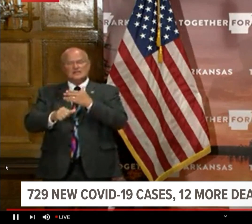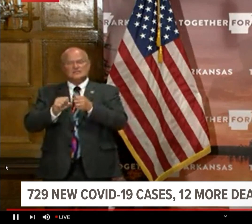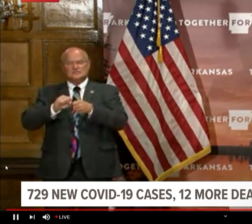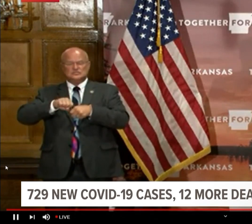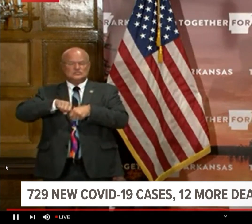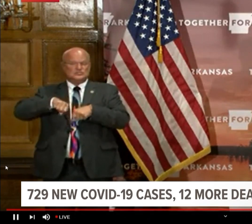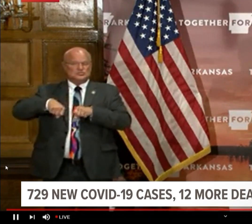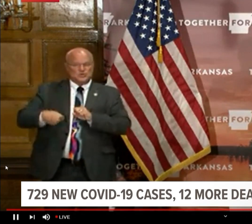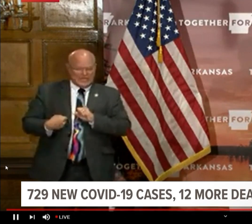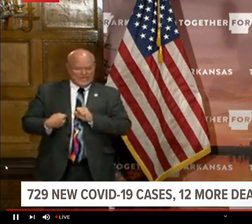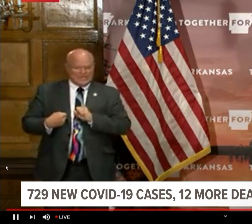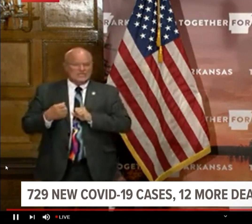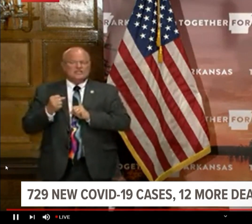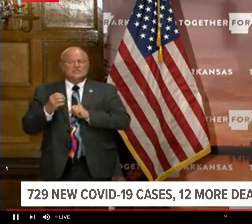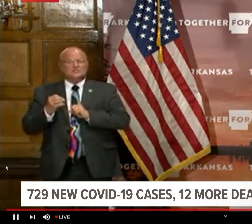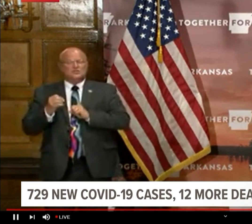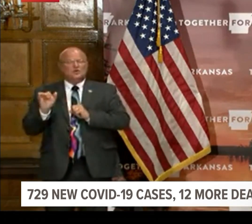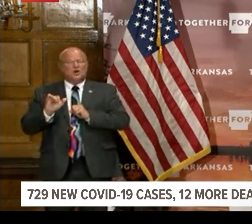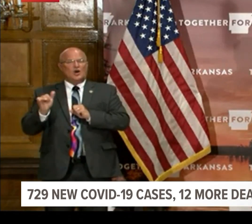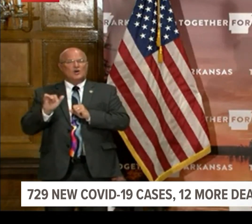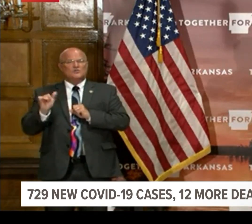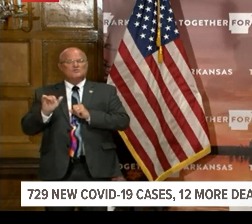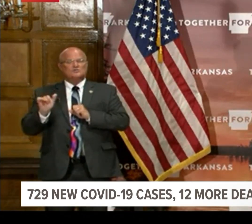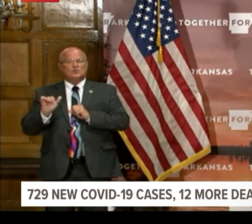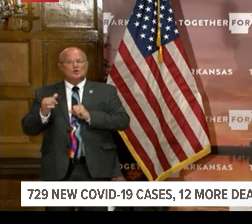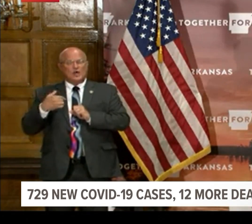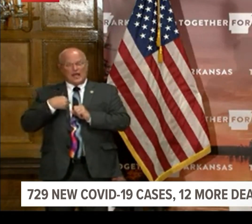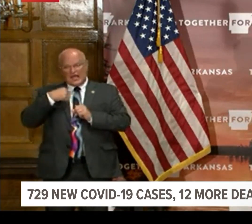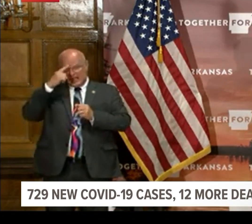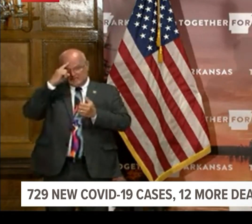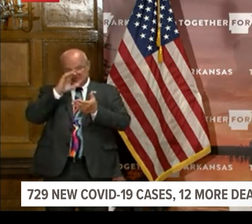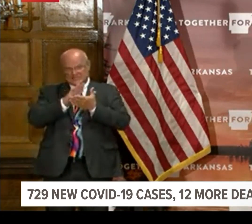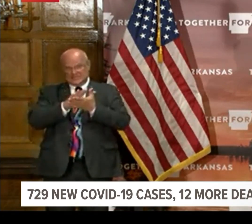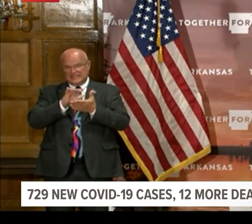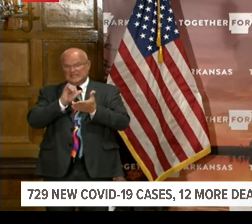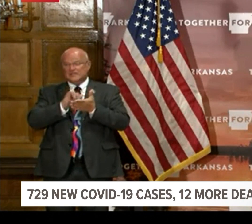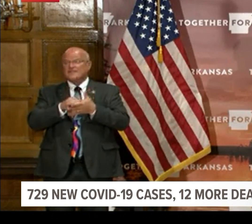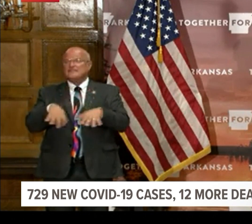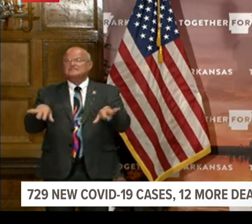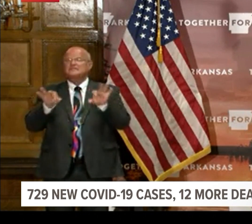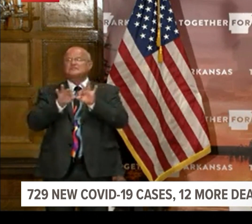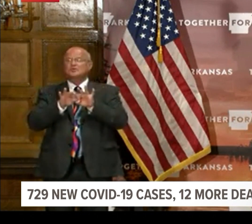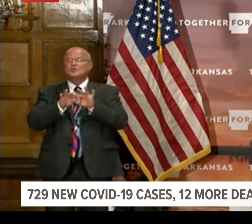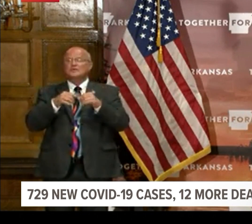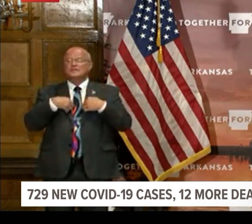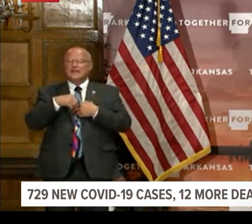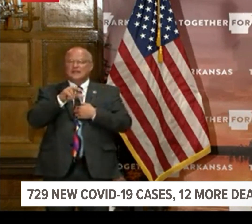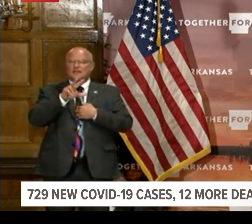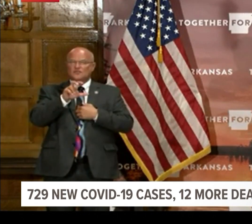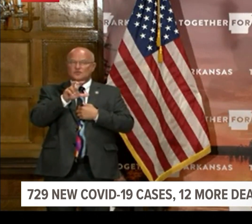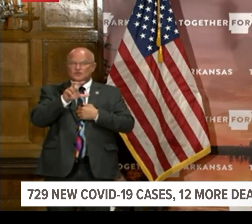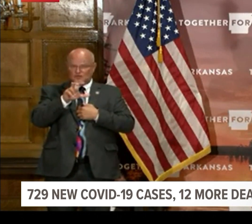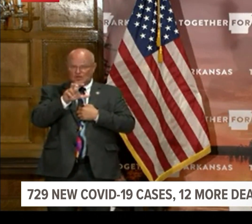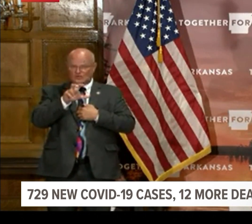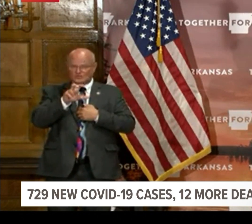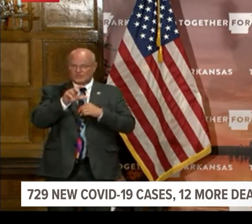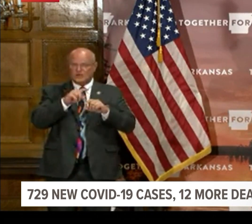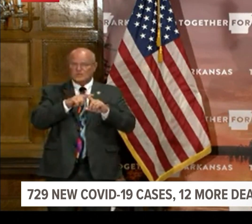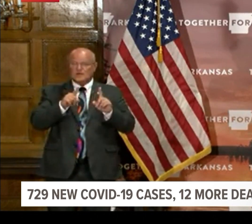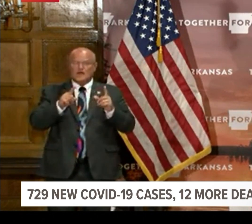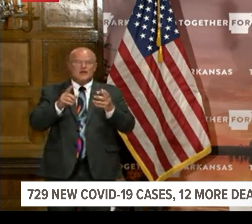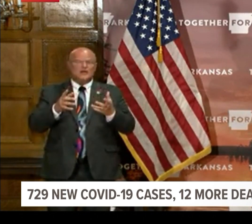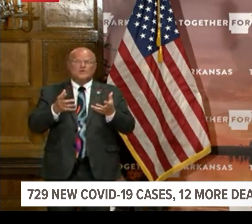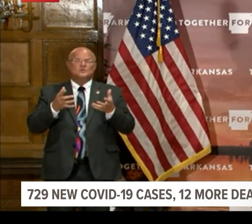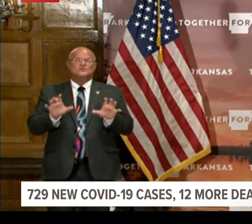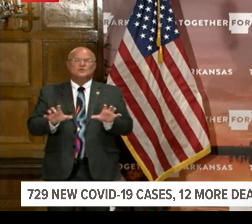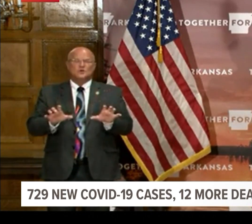strain. And so, and also, I believe that it's very important to get that $300, but we don't want